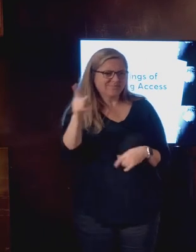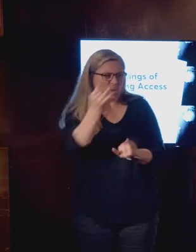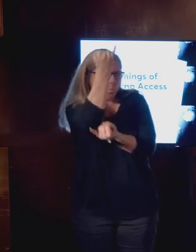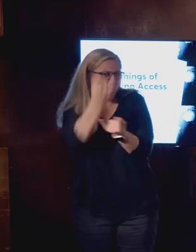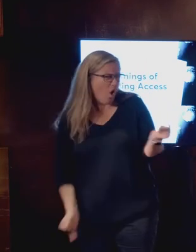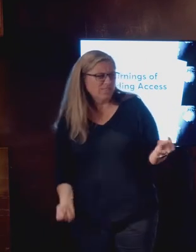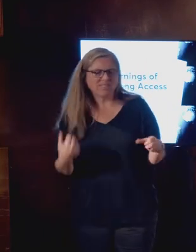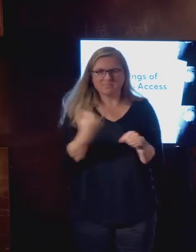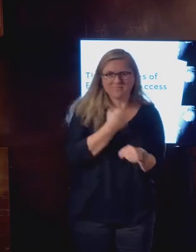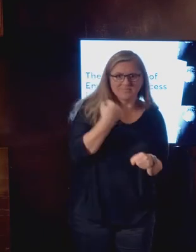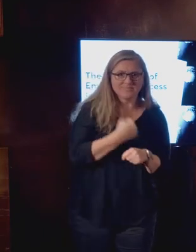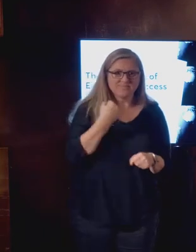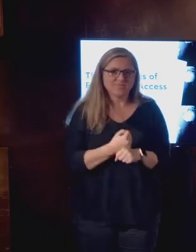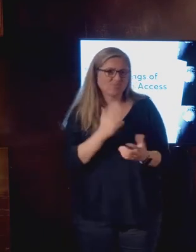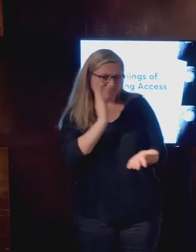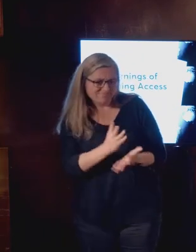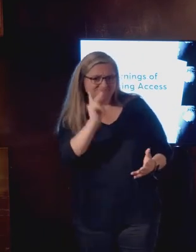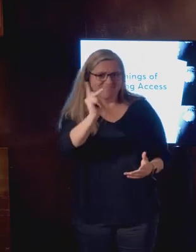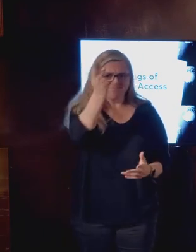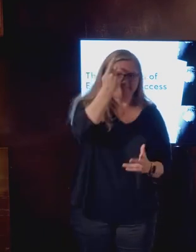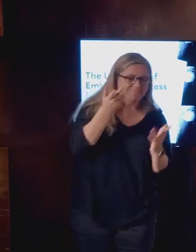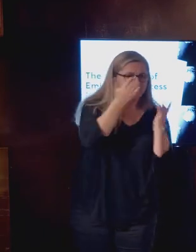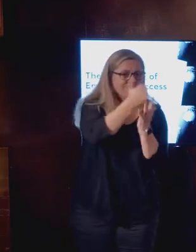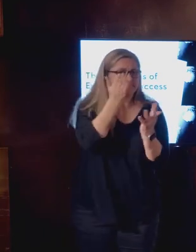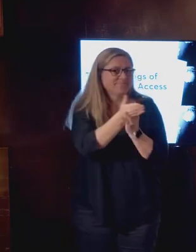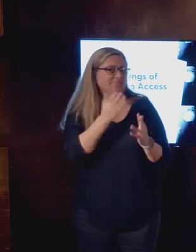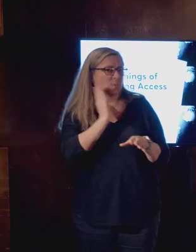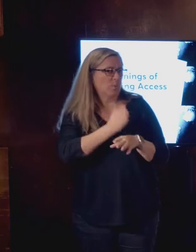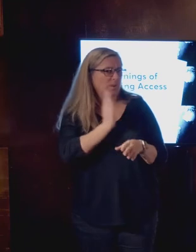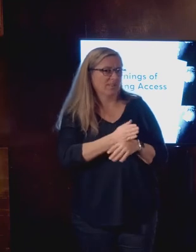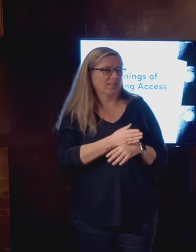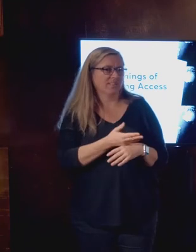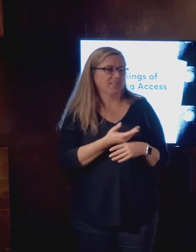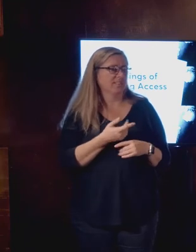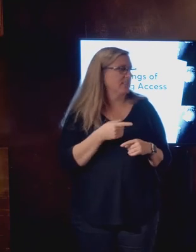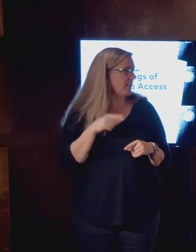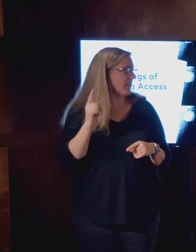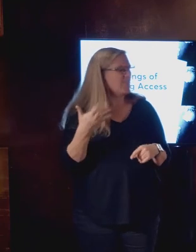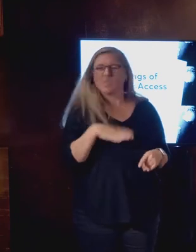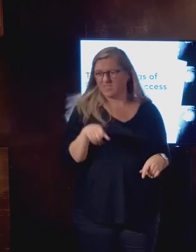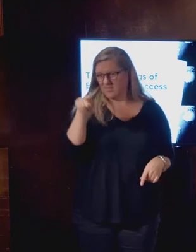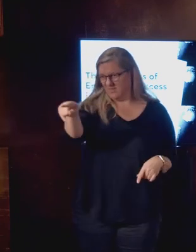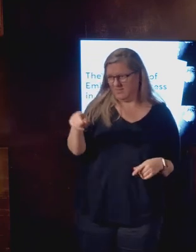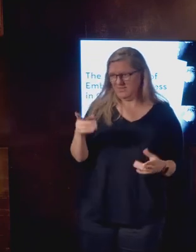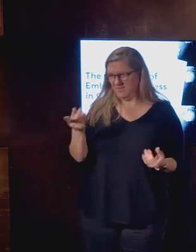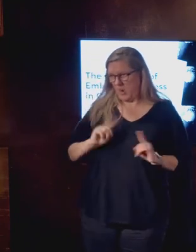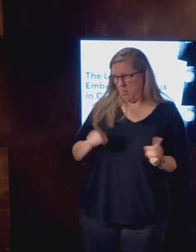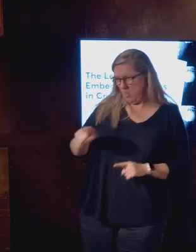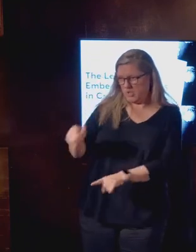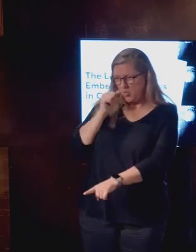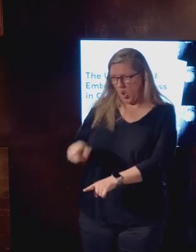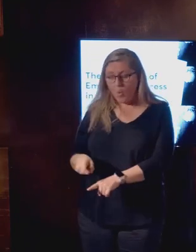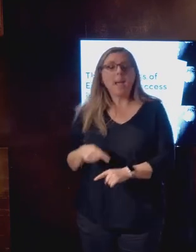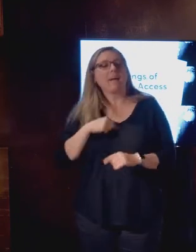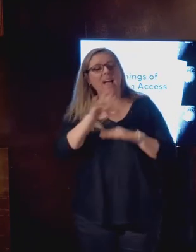the worst when you're creating really political, accessible work. You know, and it's just like, you want to go, what would you know? And then blah, blah, blah. But